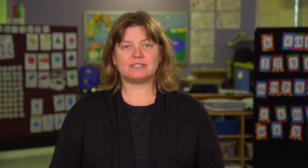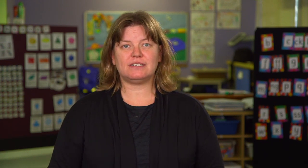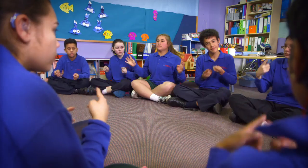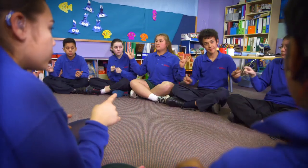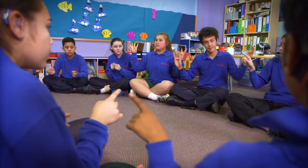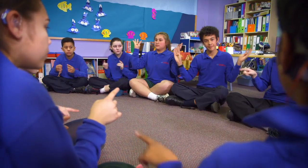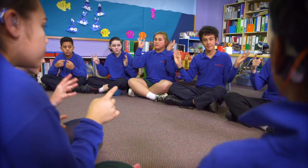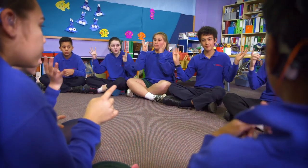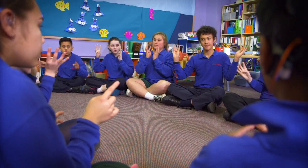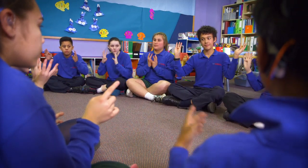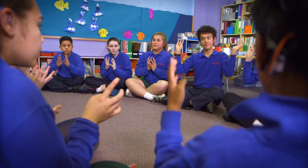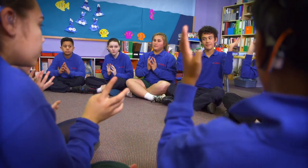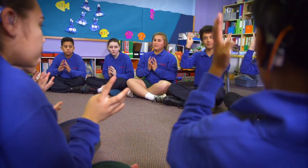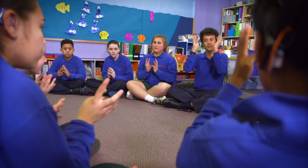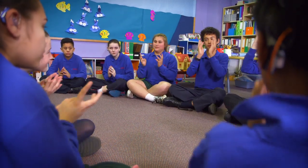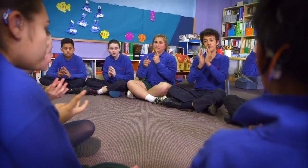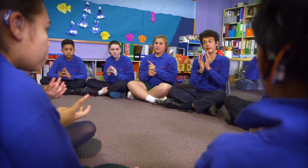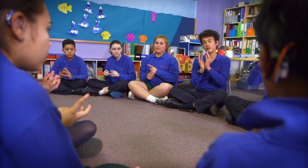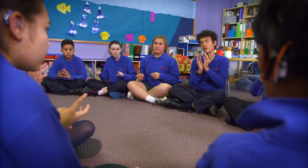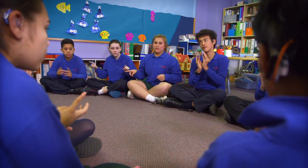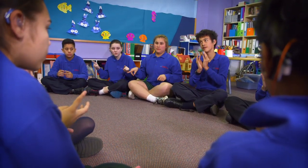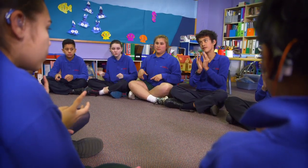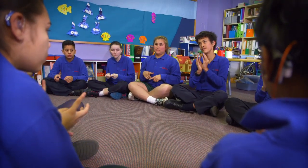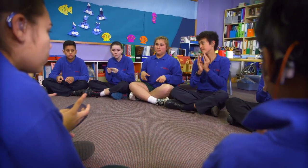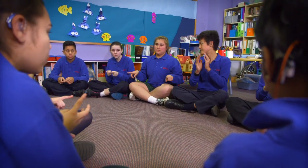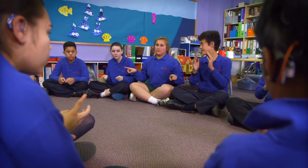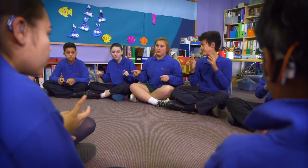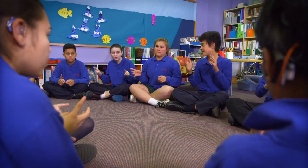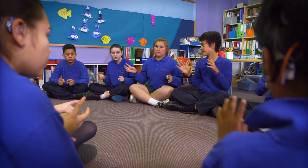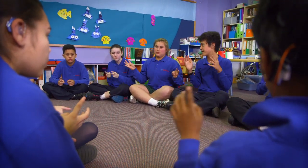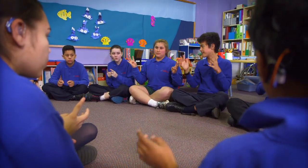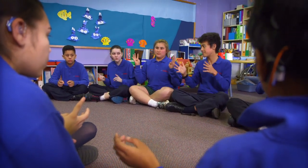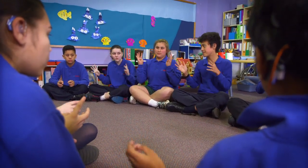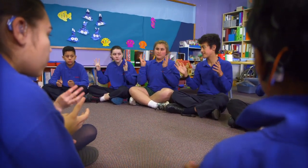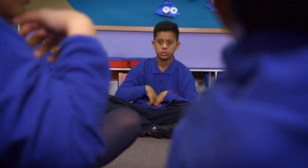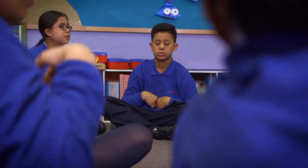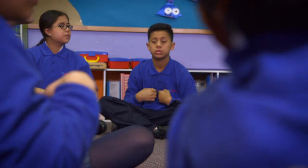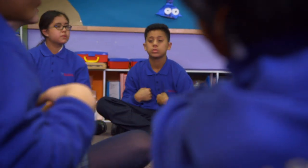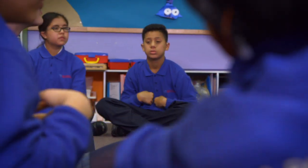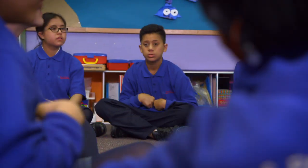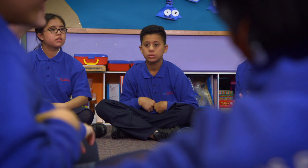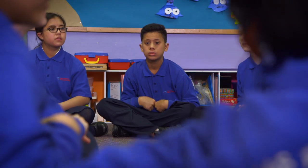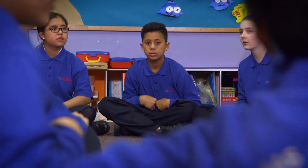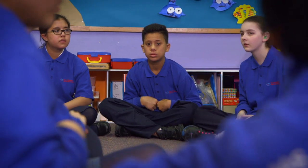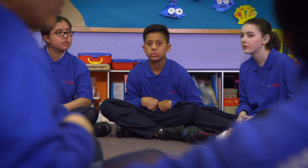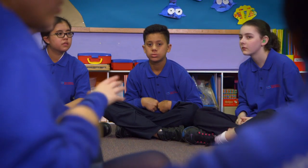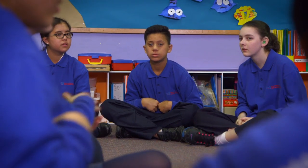interested, but beware always that what we're doing here is a poetic form of Auslan. It's not that you're learning